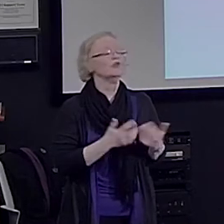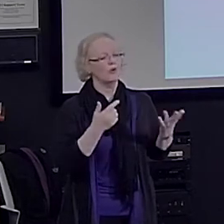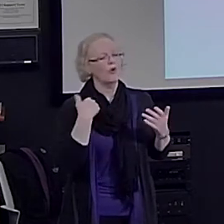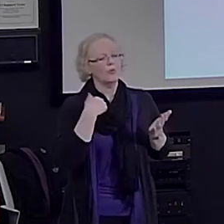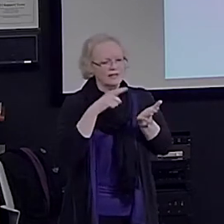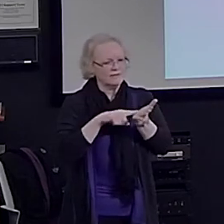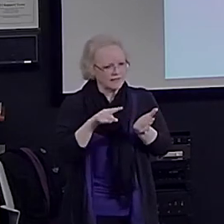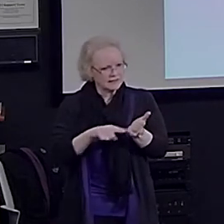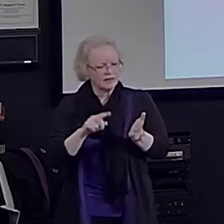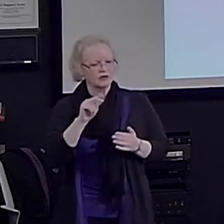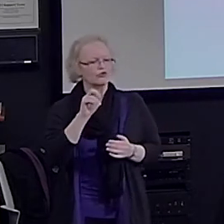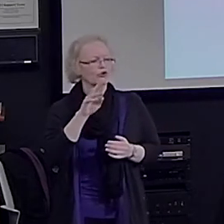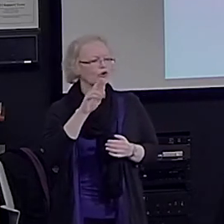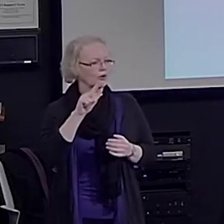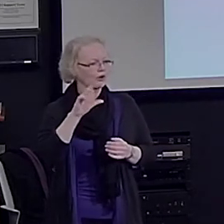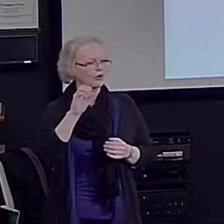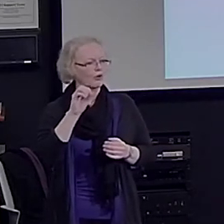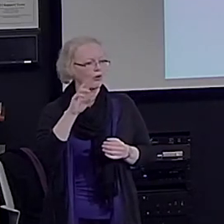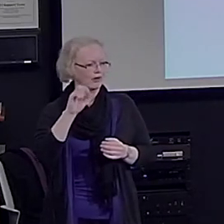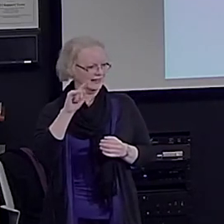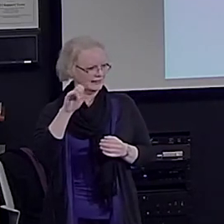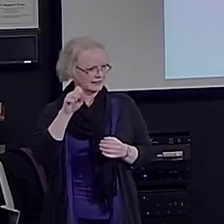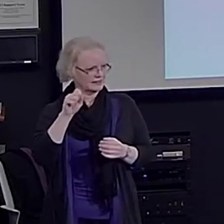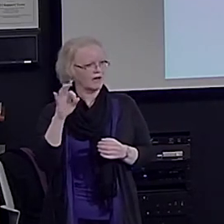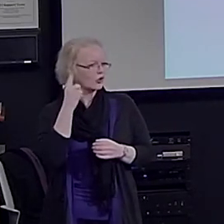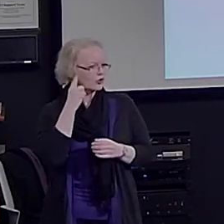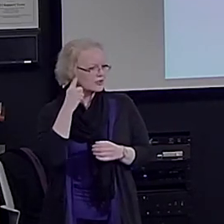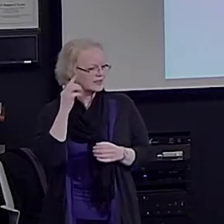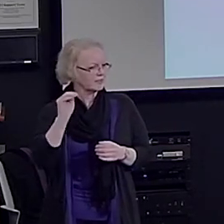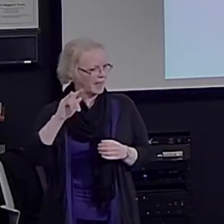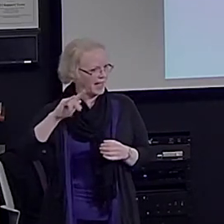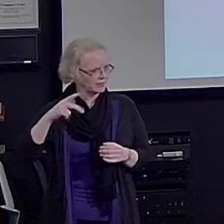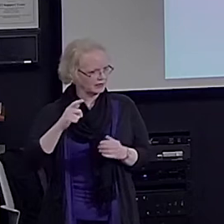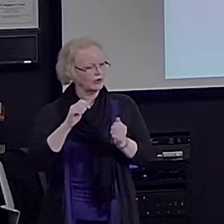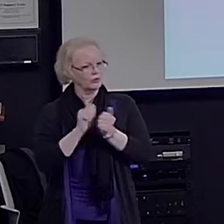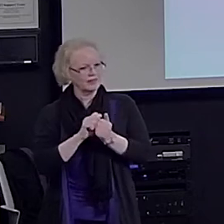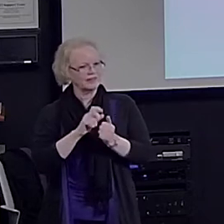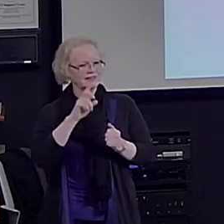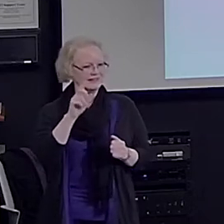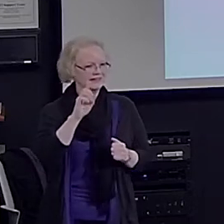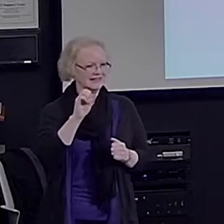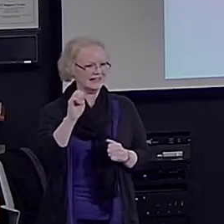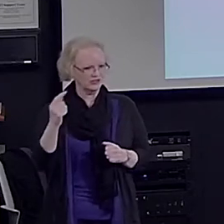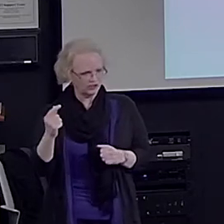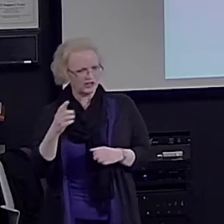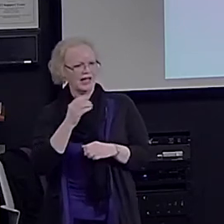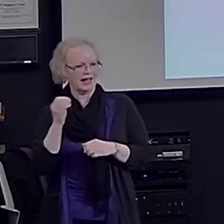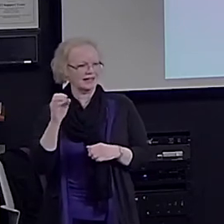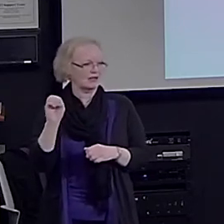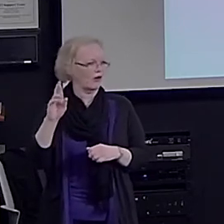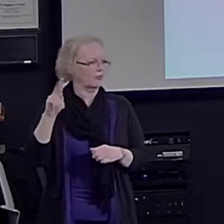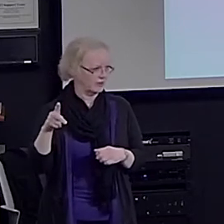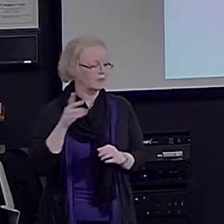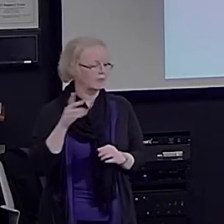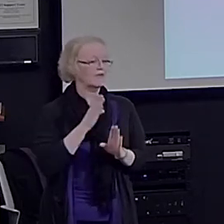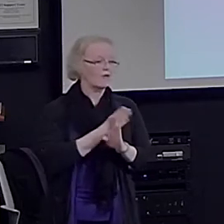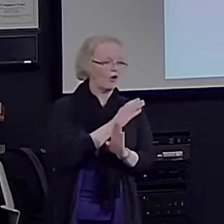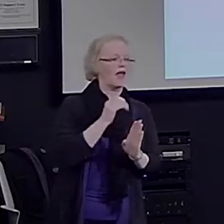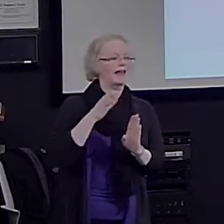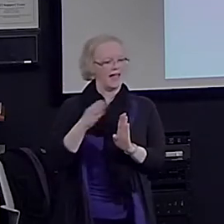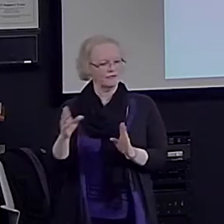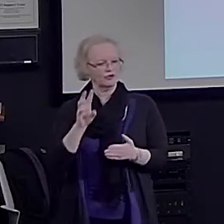investigated the neural correlates of acoustic mapping with dense array EEG ERP before and after a six week